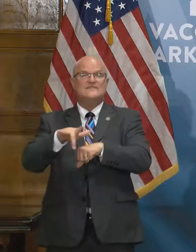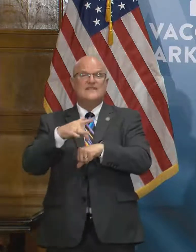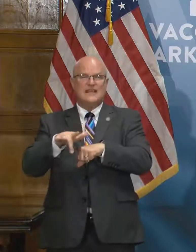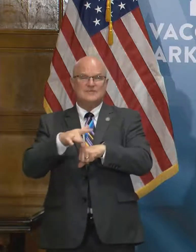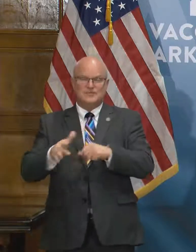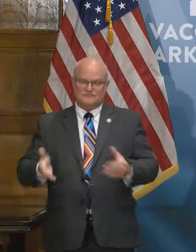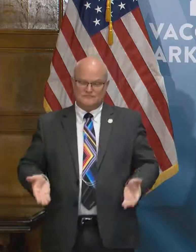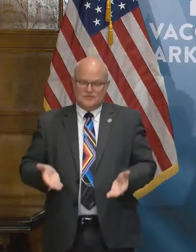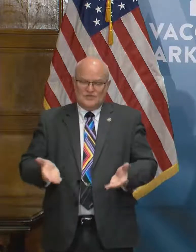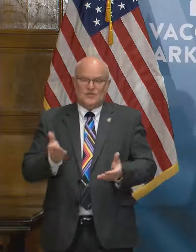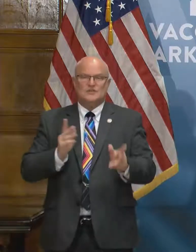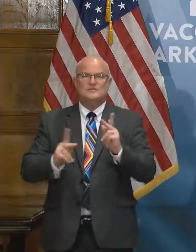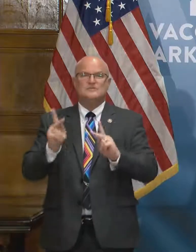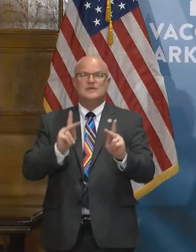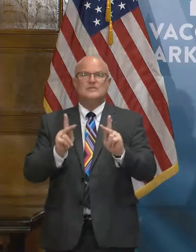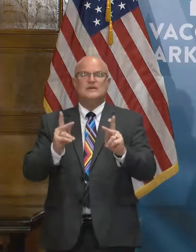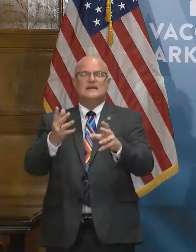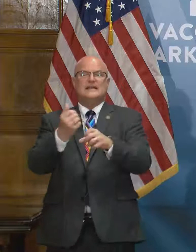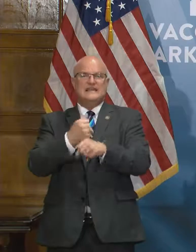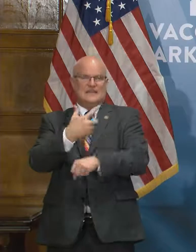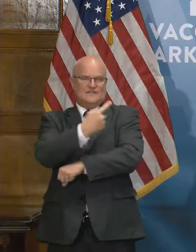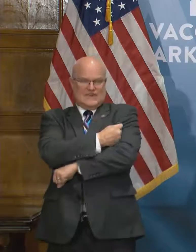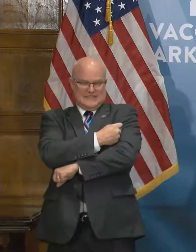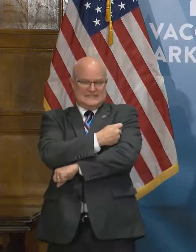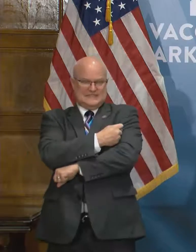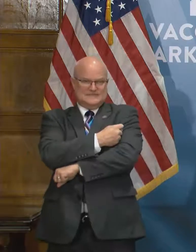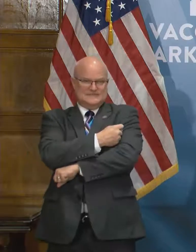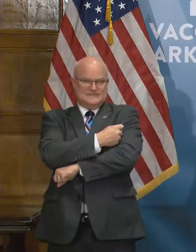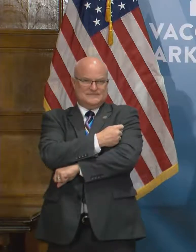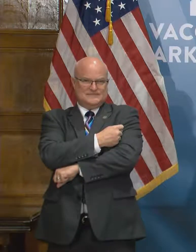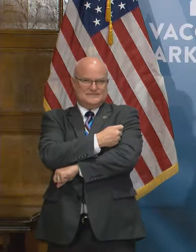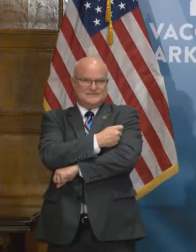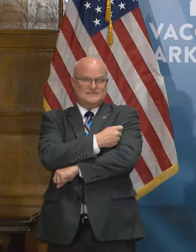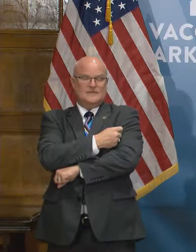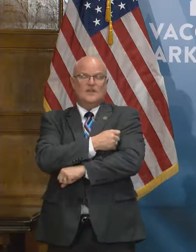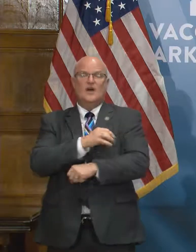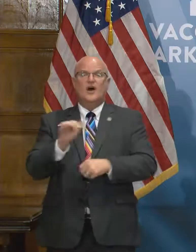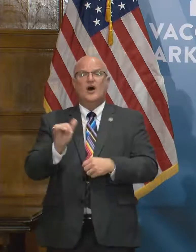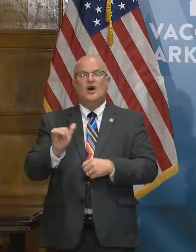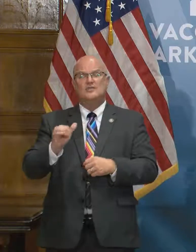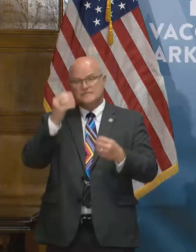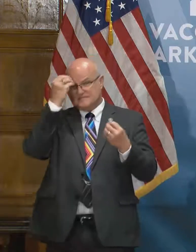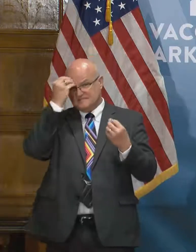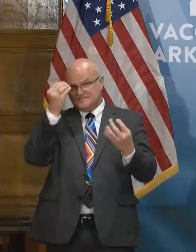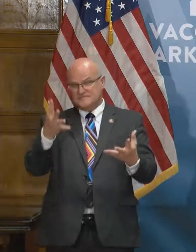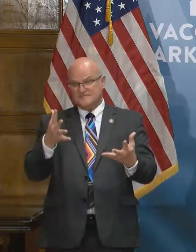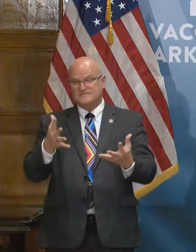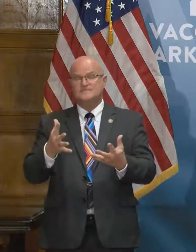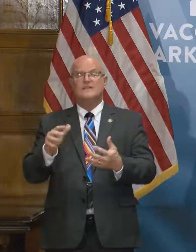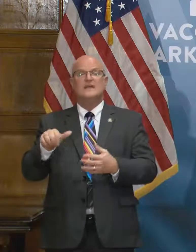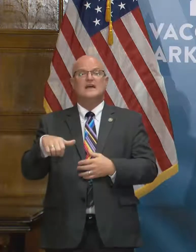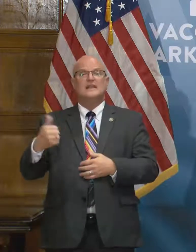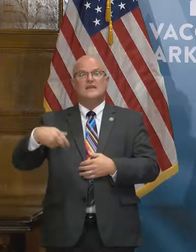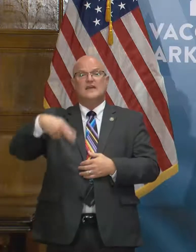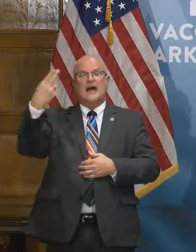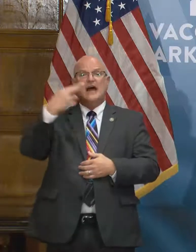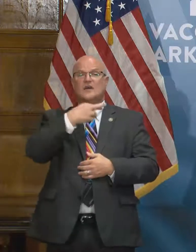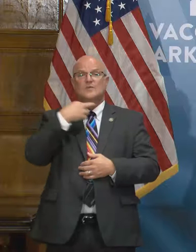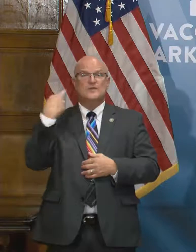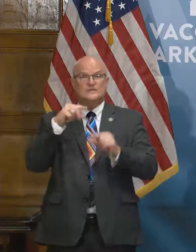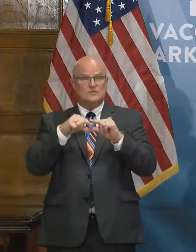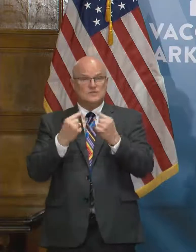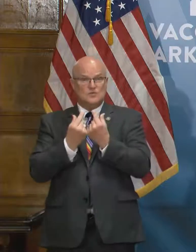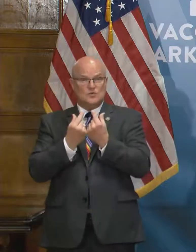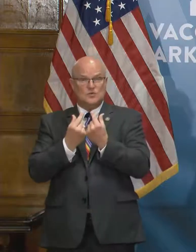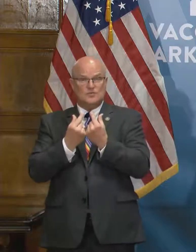and we're encouraging them to get their children vaccinated. Also, I want to point out another high-risk group, and that